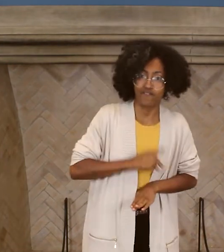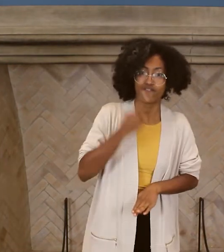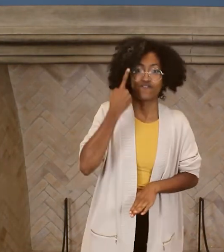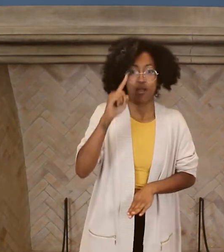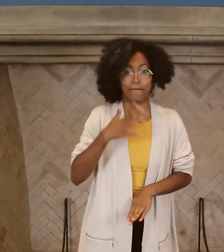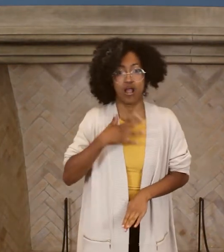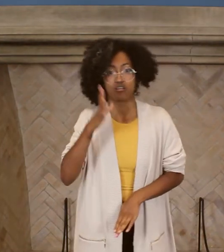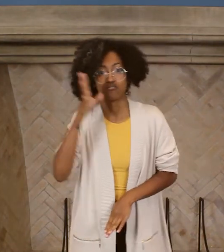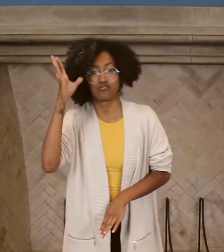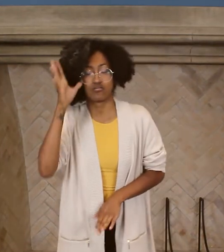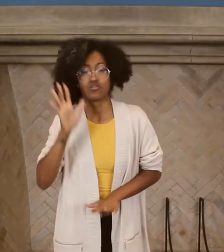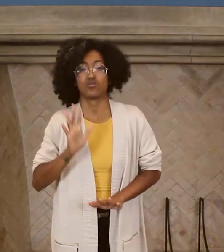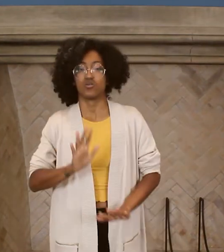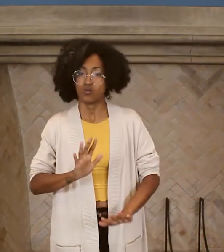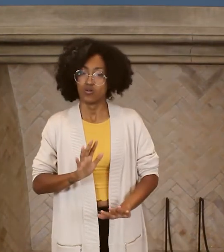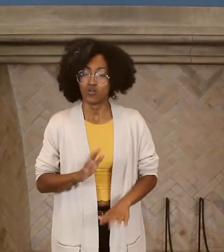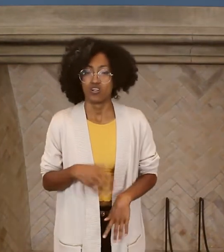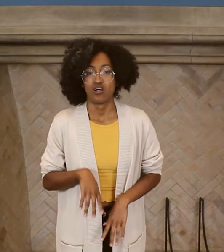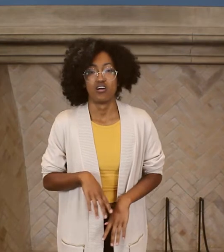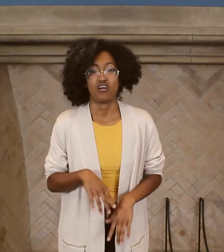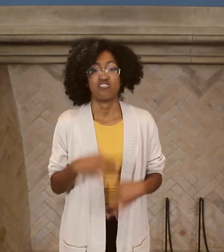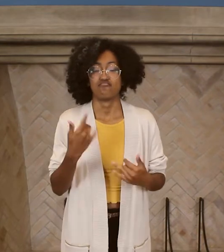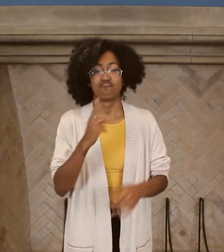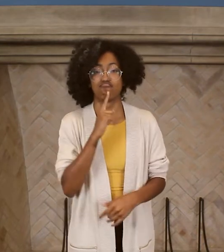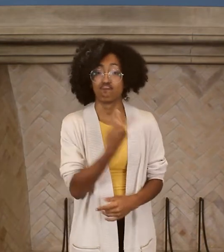We're both close, and my parents were relieved.